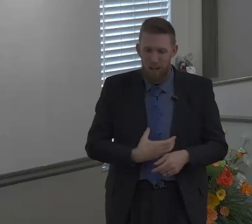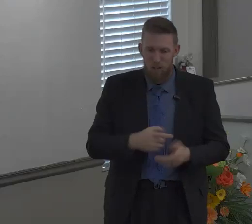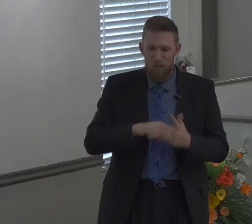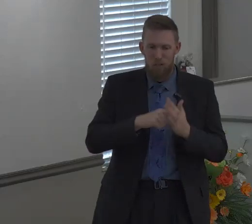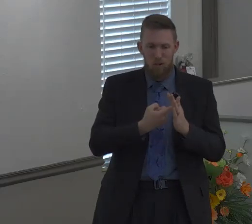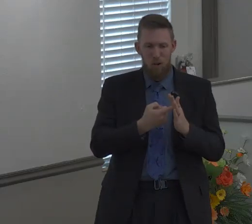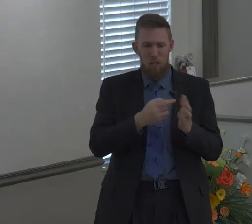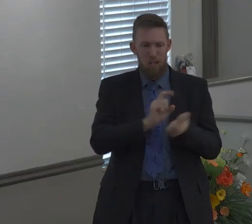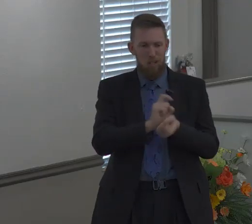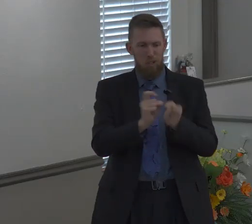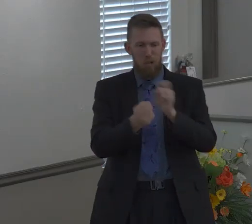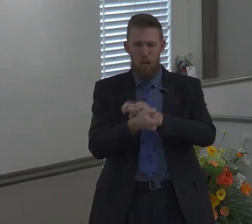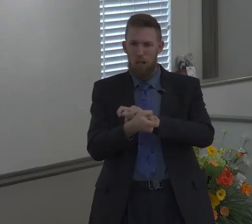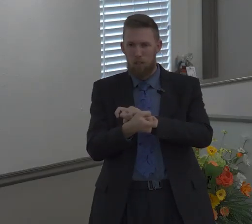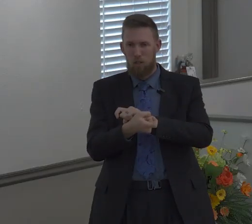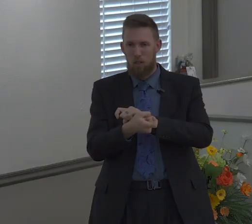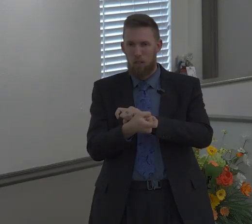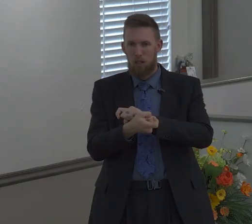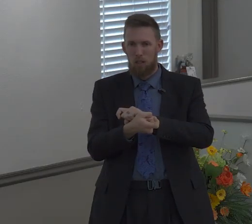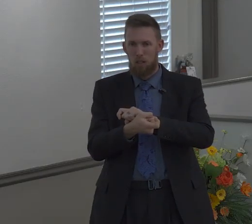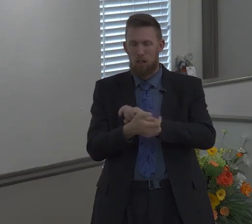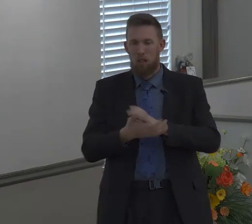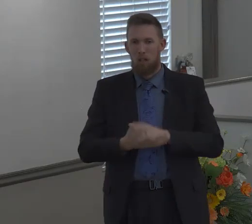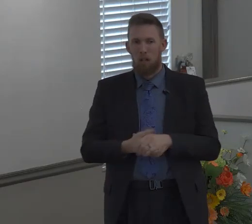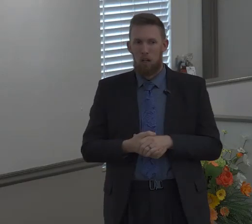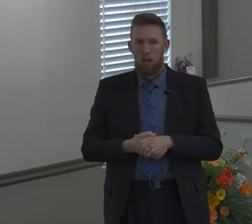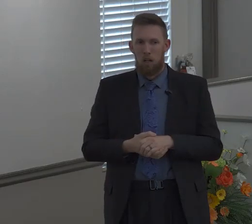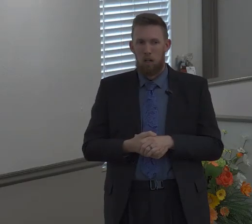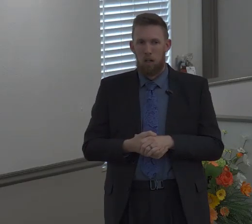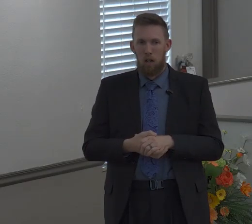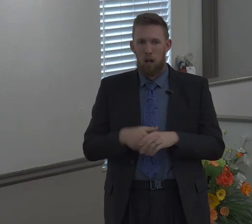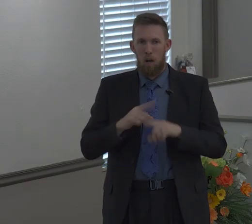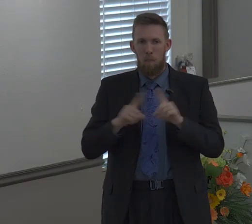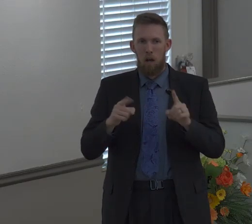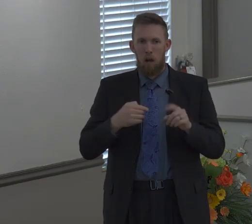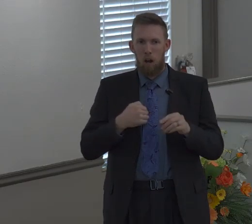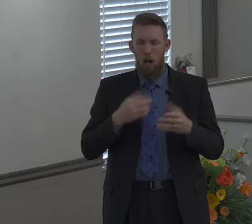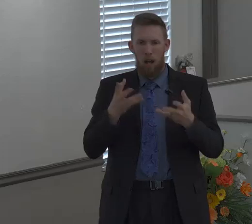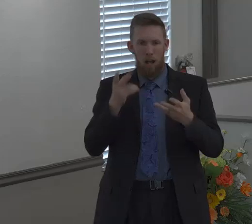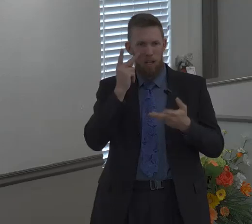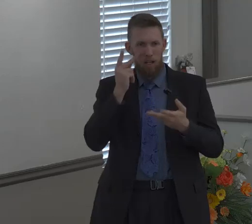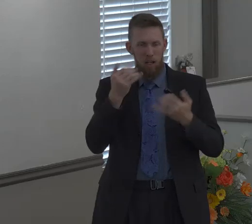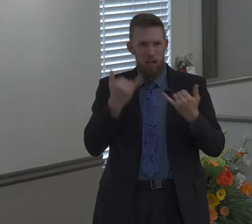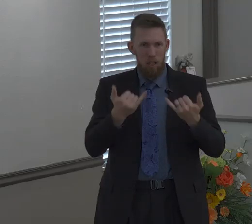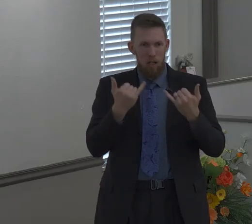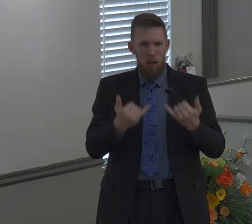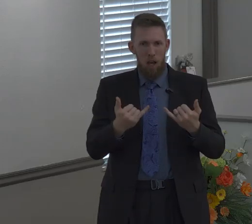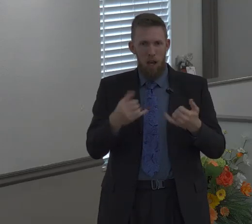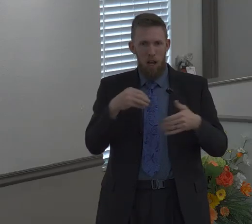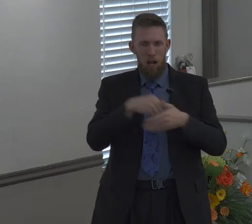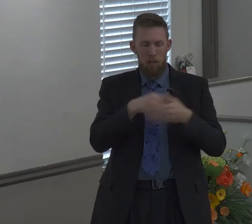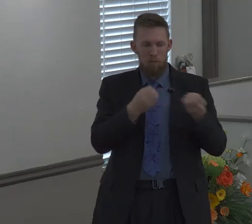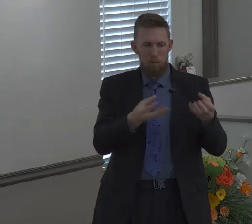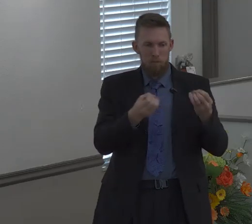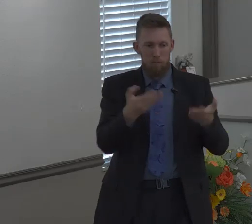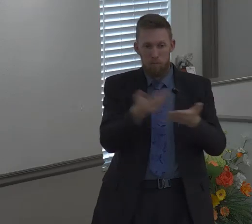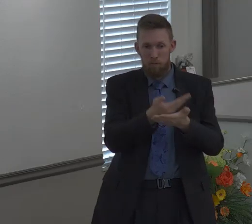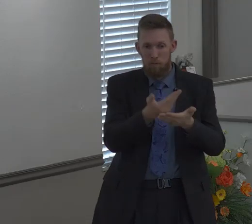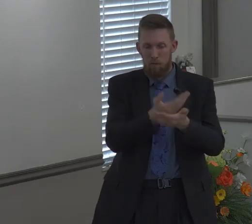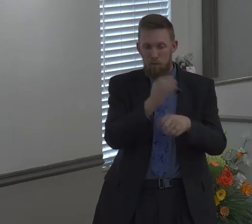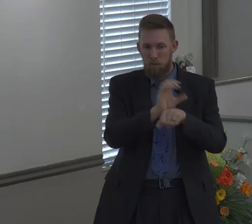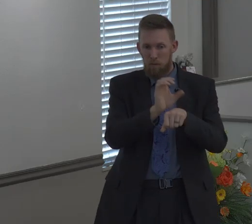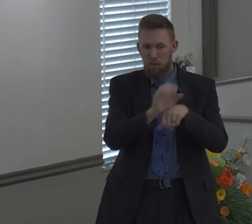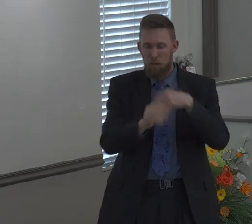my whole desires changed. What I see today in a lot of the contemporary, especially the